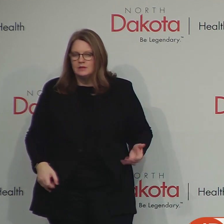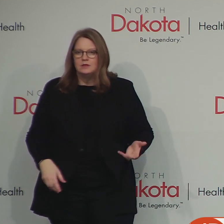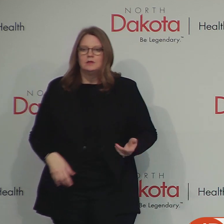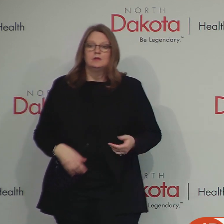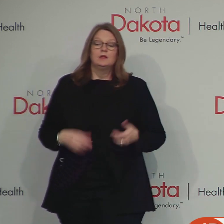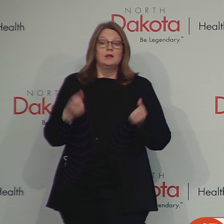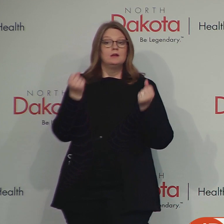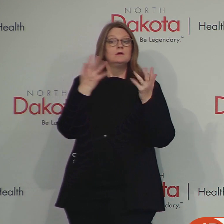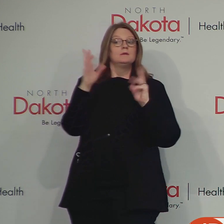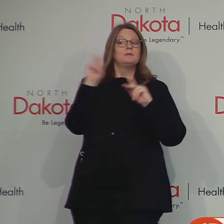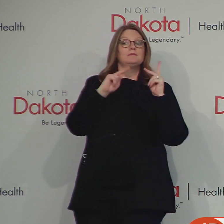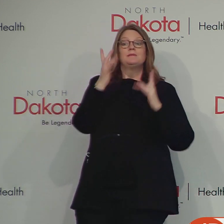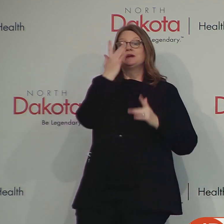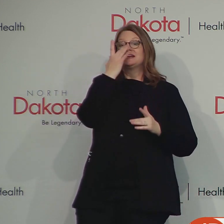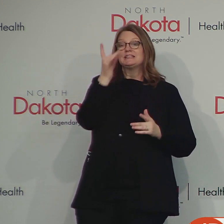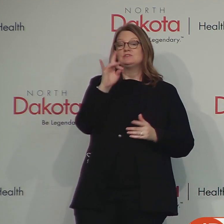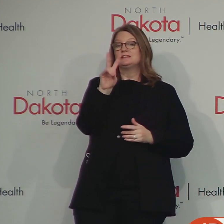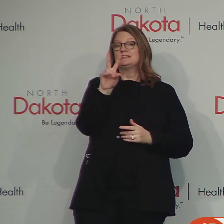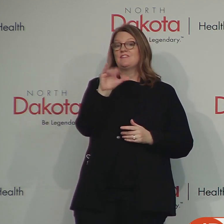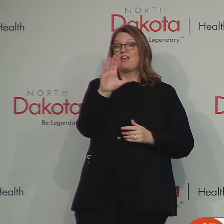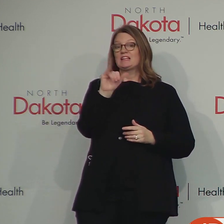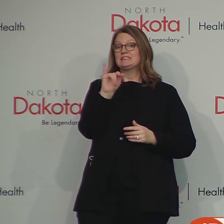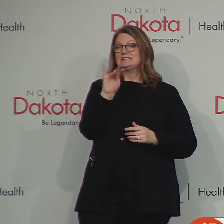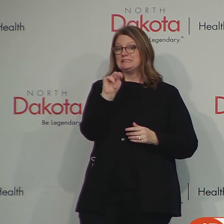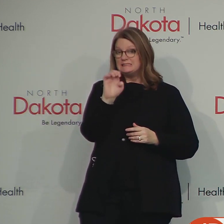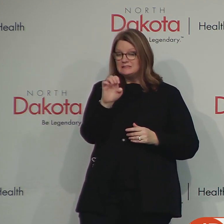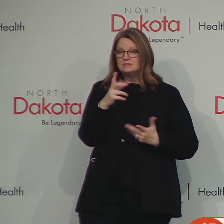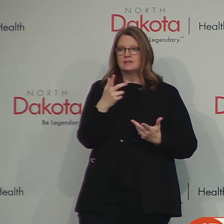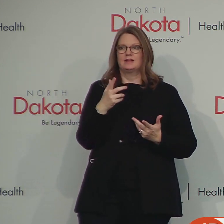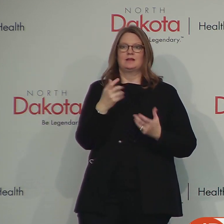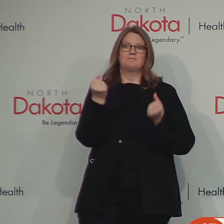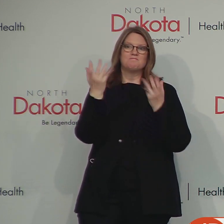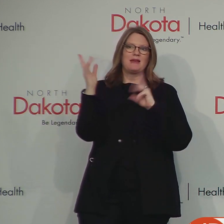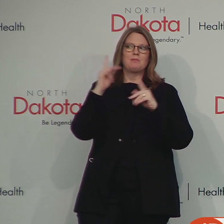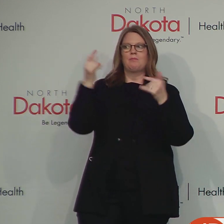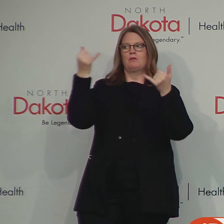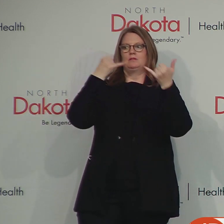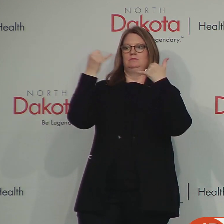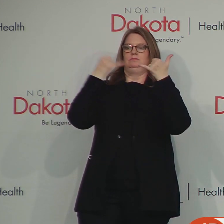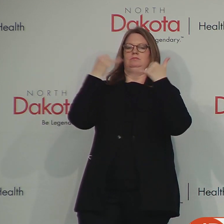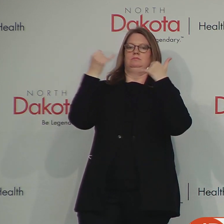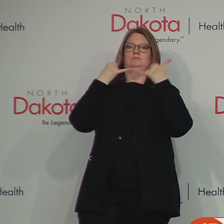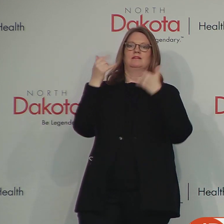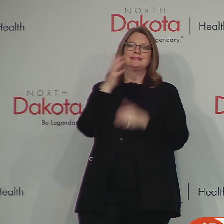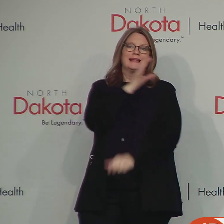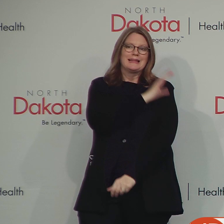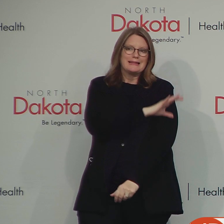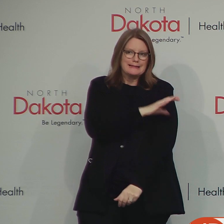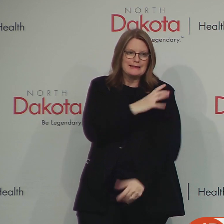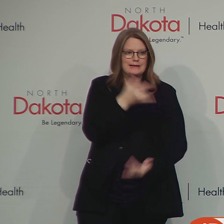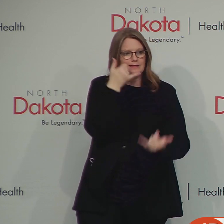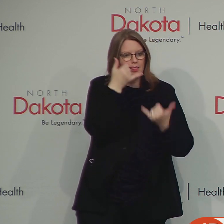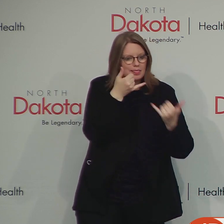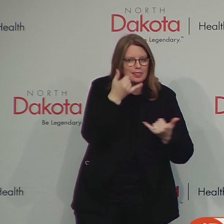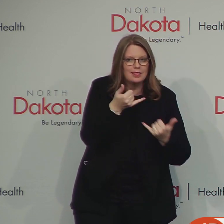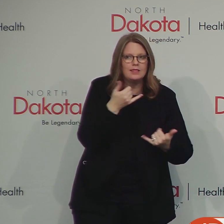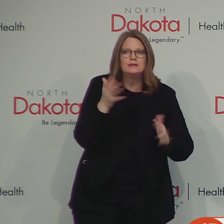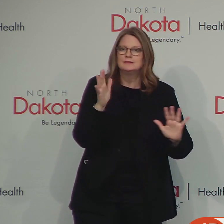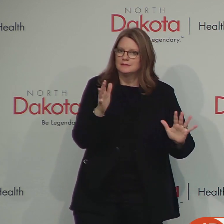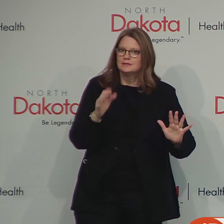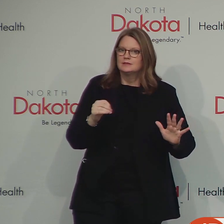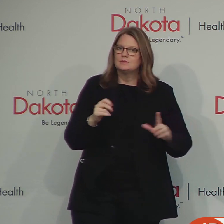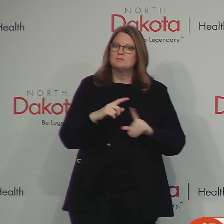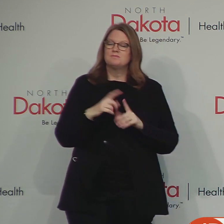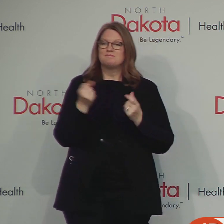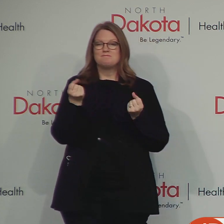are very interested in this vaccine right now. We're receiving a lot of calls. Providers are receiving a lot of calls. But I know some people still have a